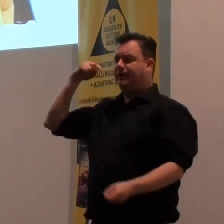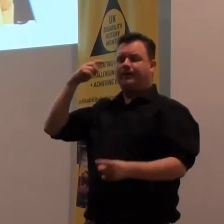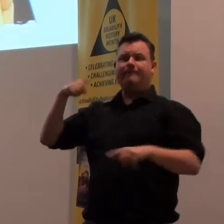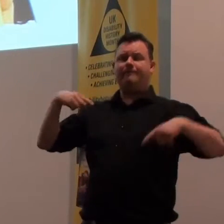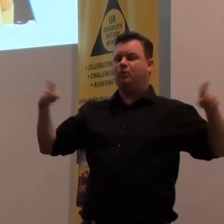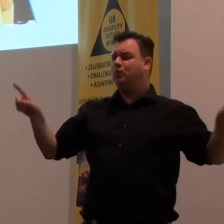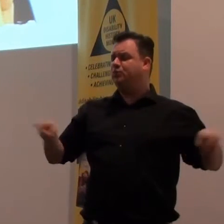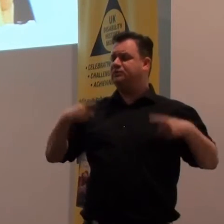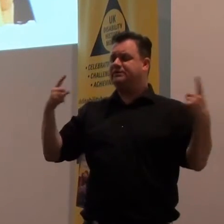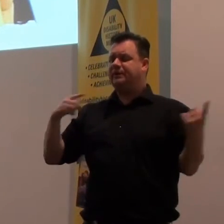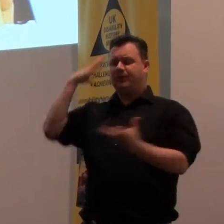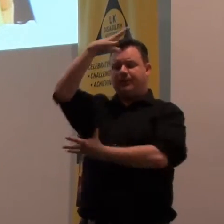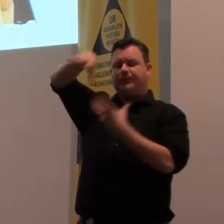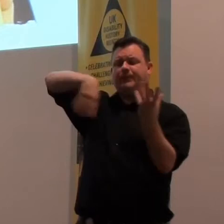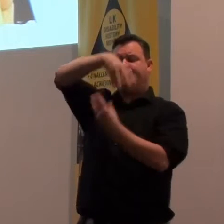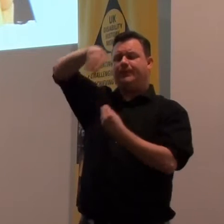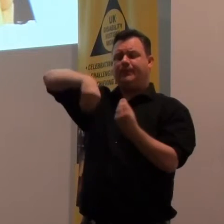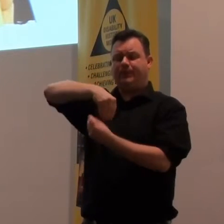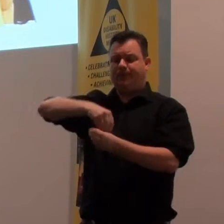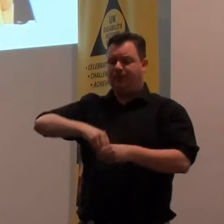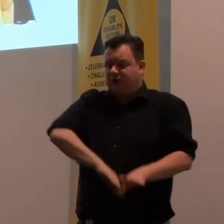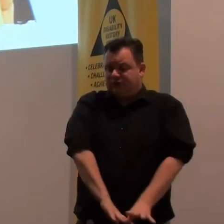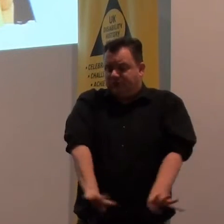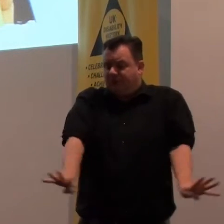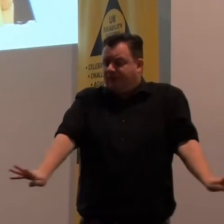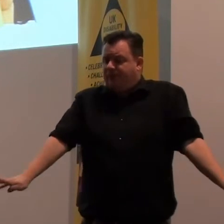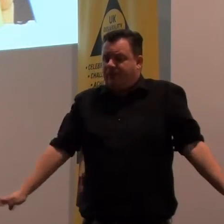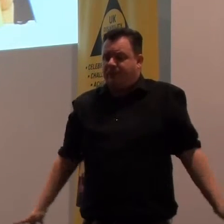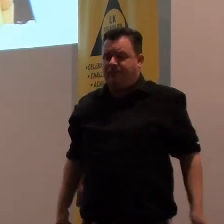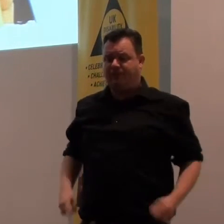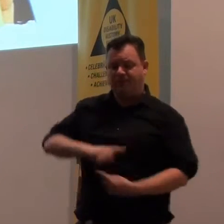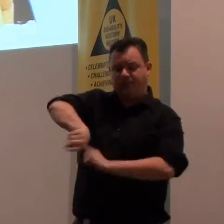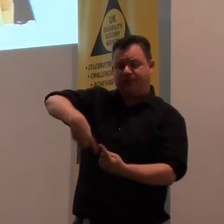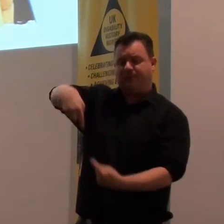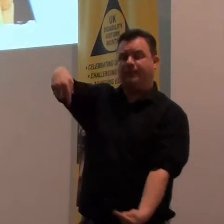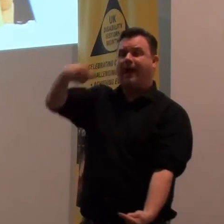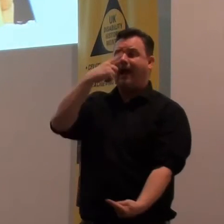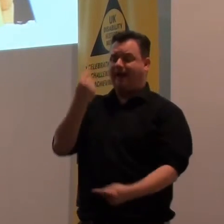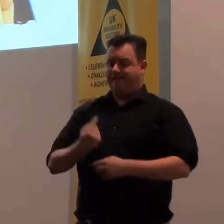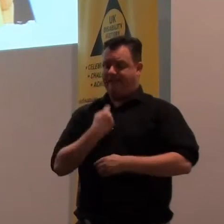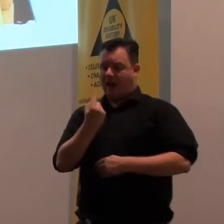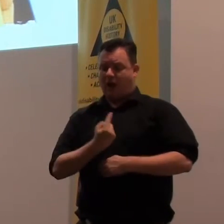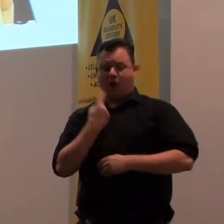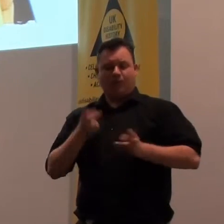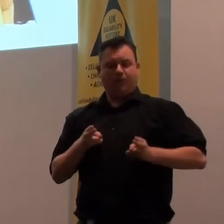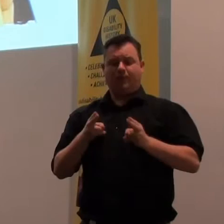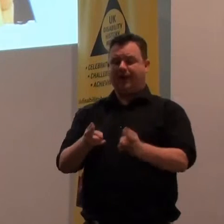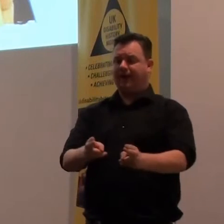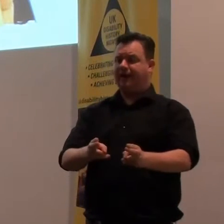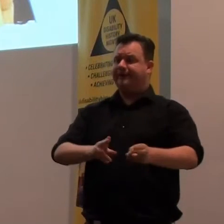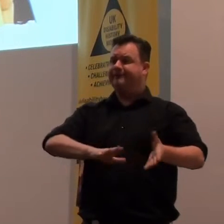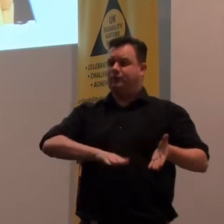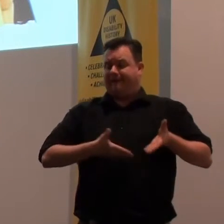music. Skirts around me would whirl. I could do it in my own way. My gift for others to